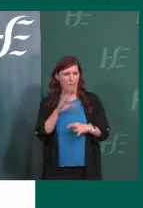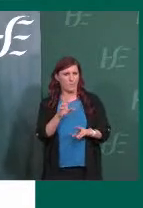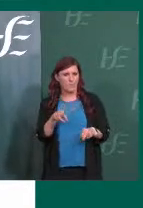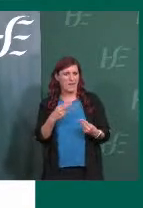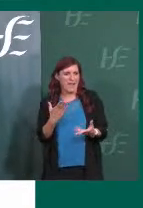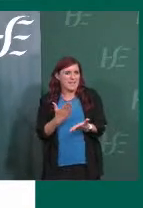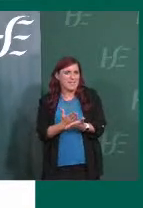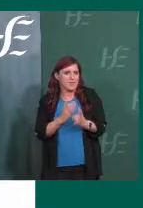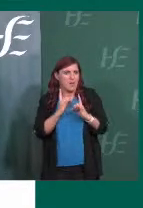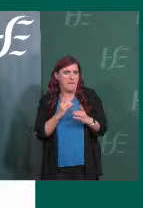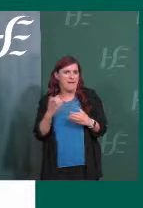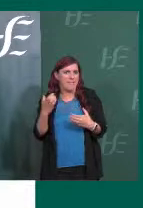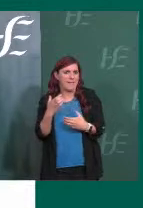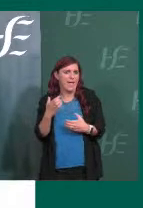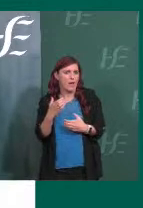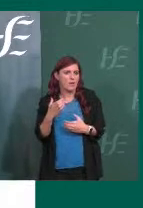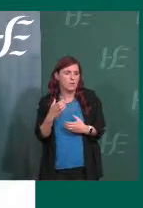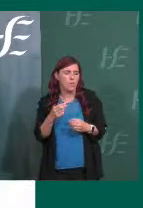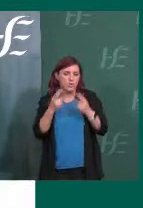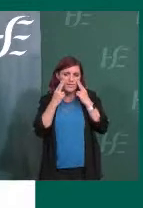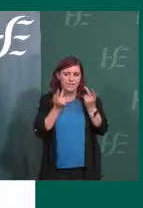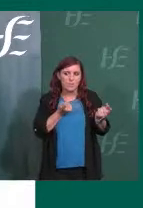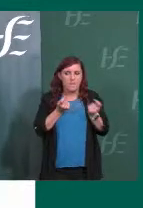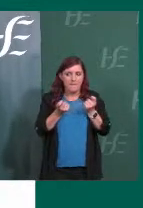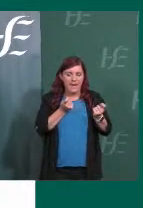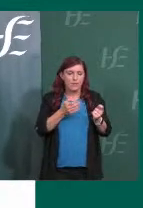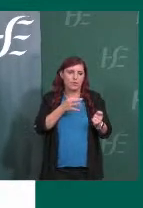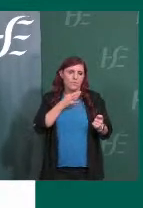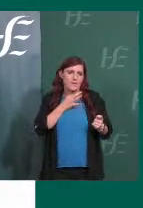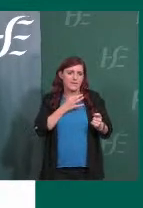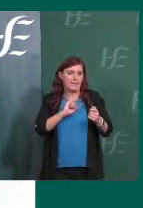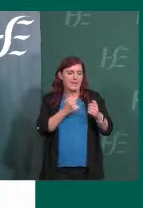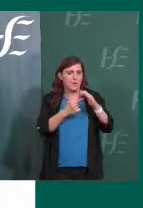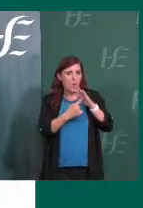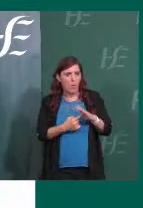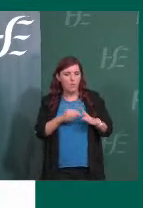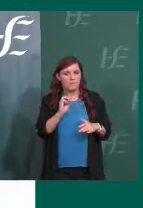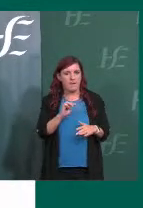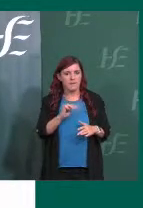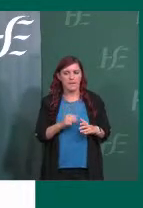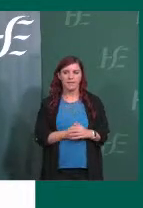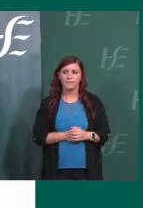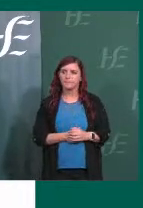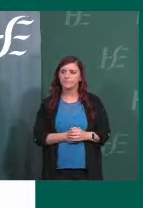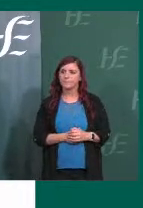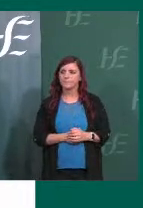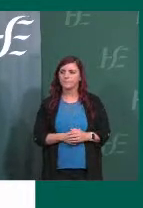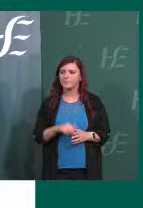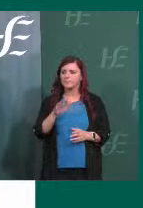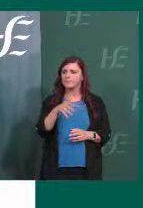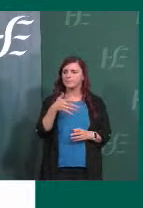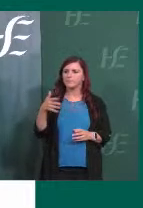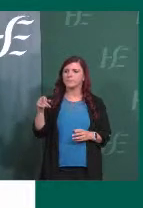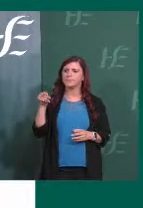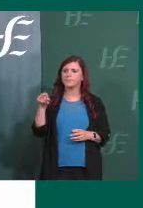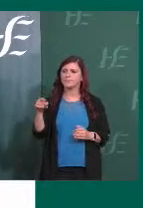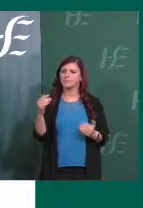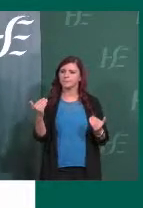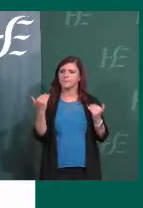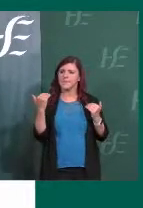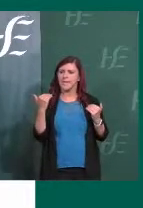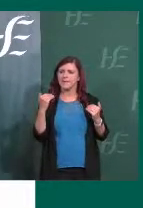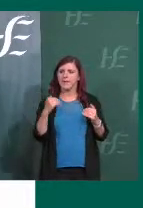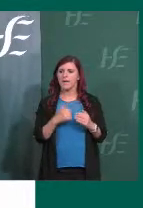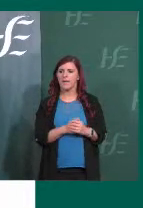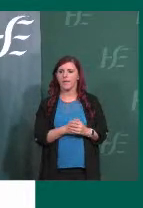do is manage the risk and keep it to the lowest level that's possible. Then some brief data that has been mentioned earlier, just